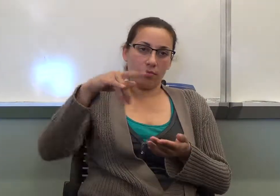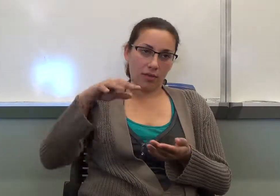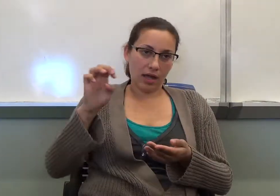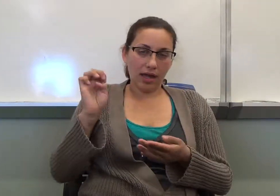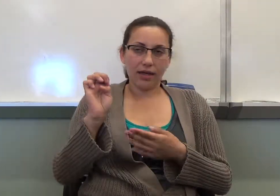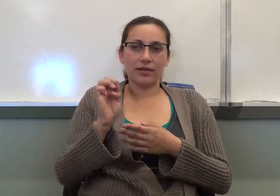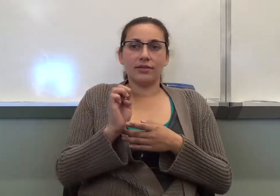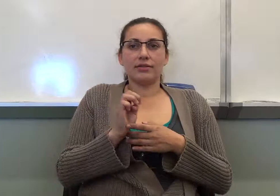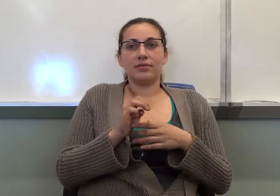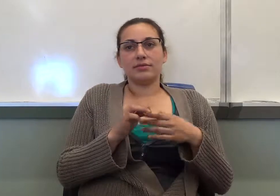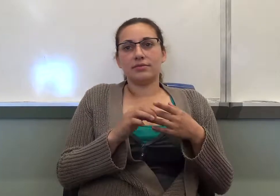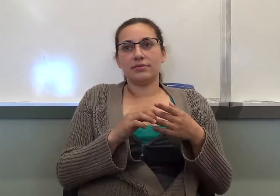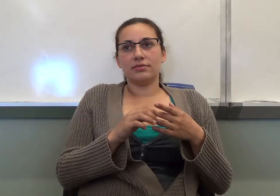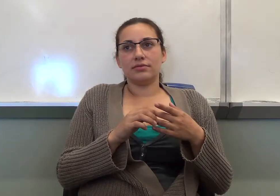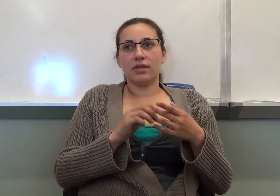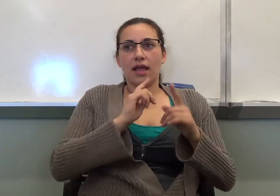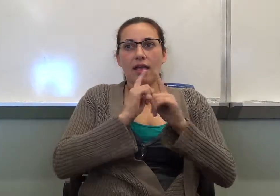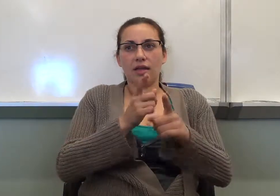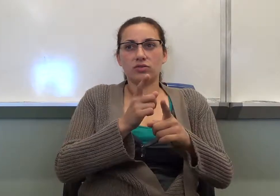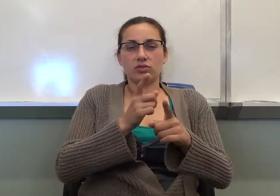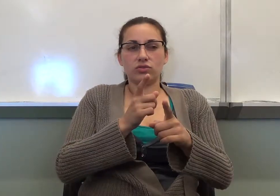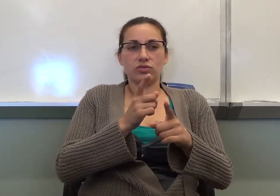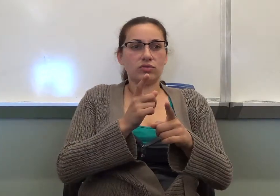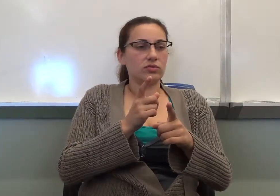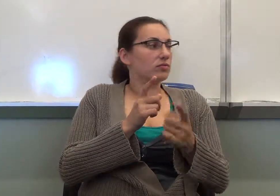And that would give you the following.